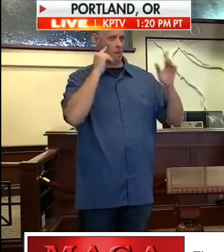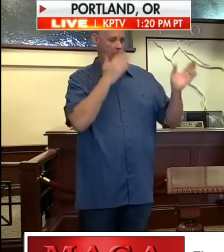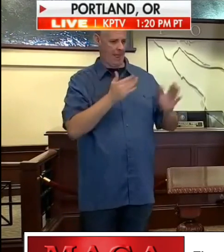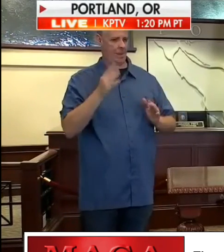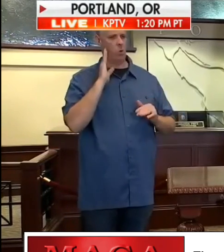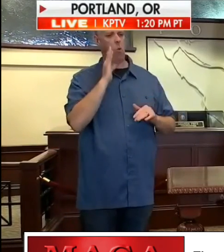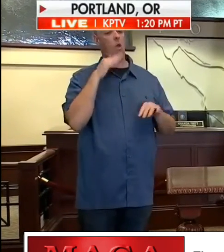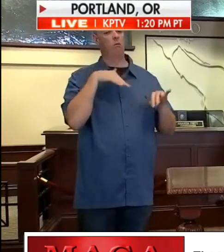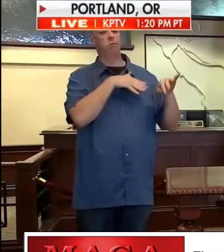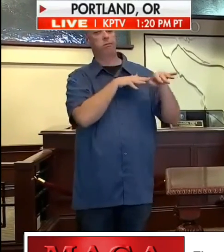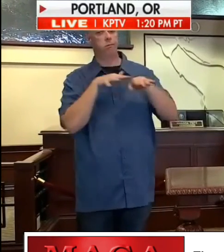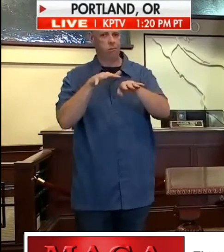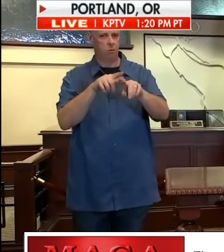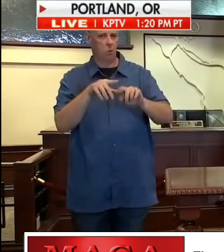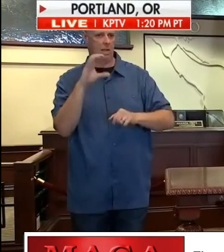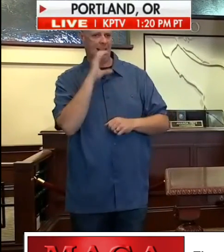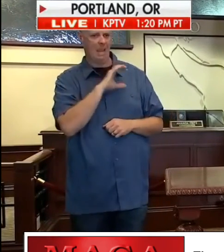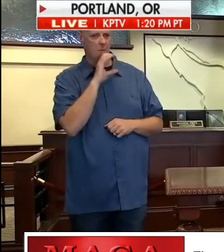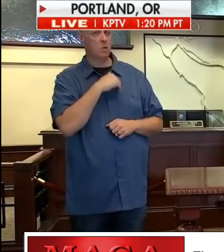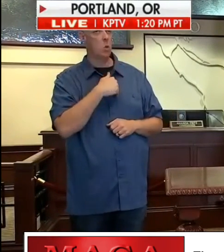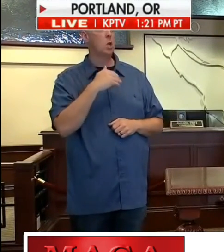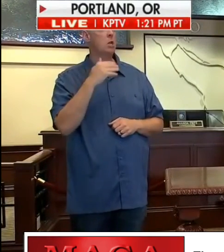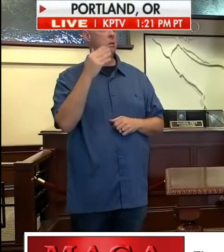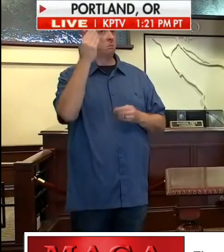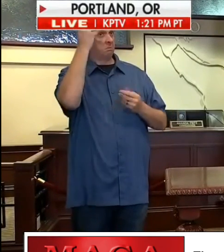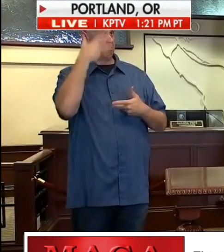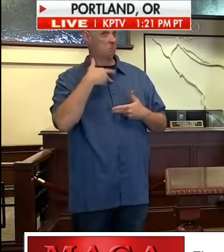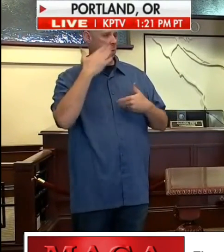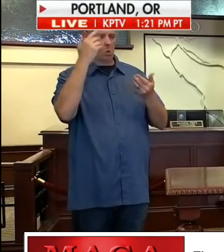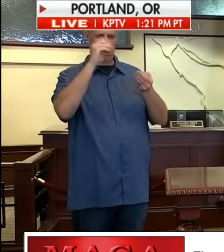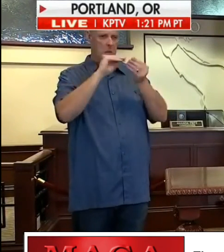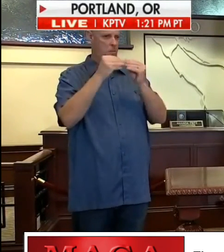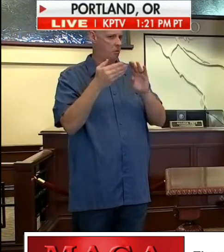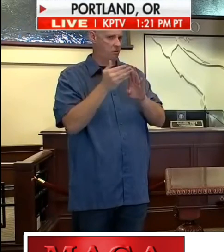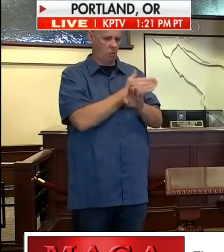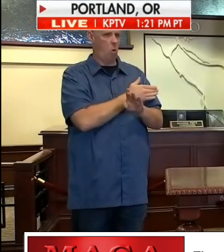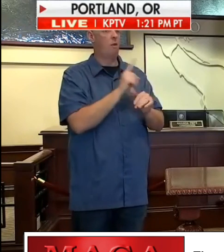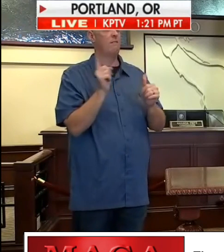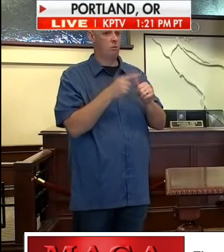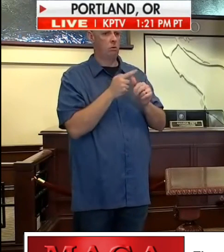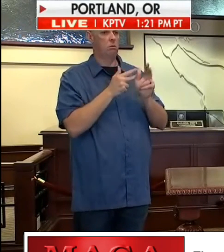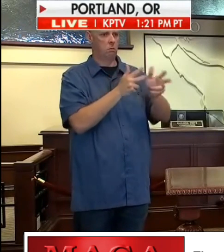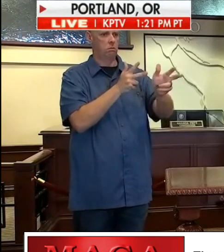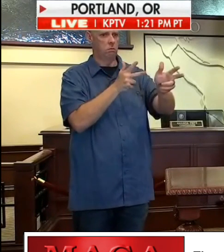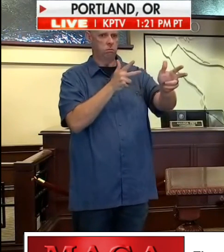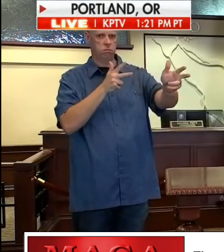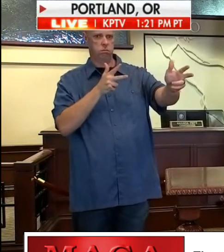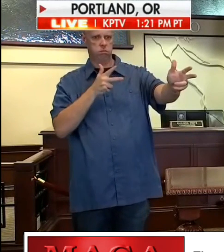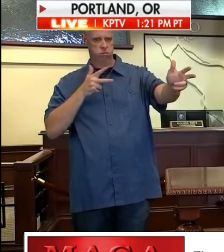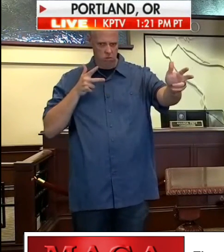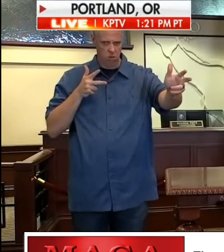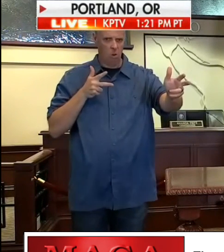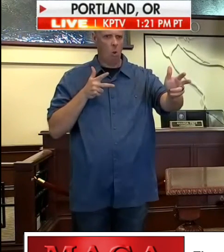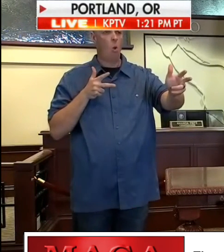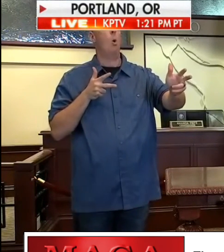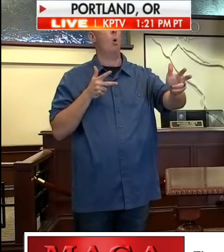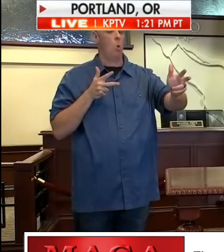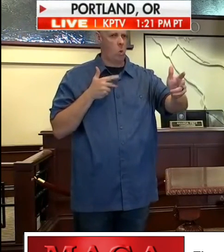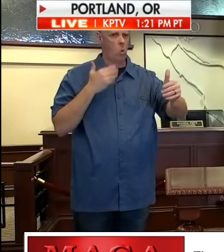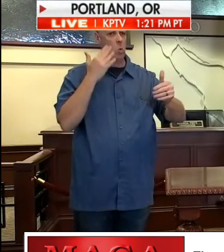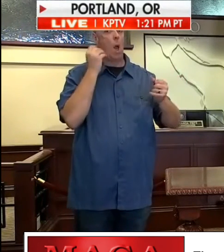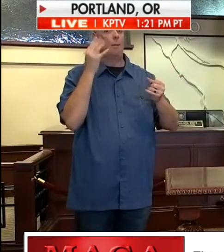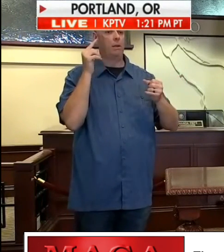on, we didn't have a good idea of the number. And then once the caravan started, we had a sense of how many were in that